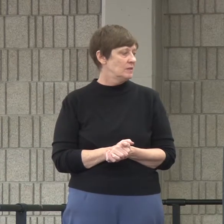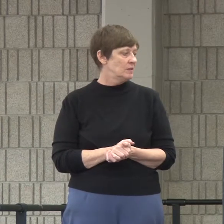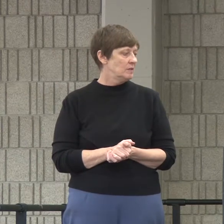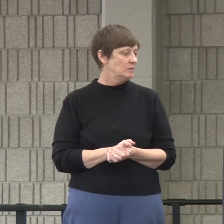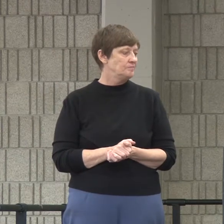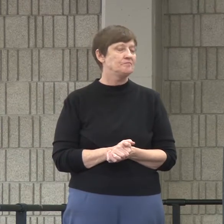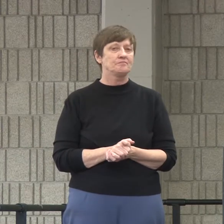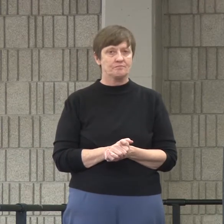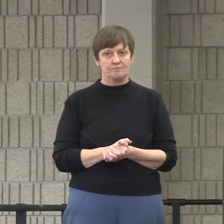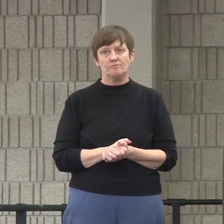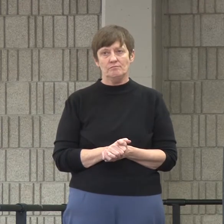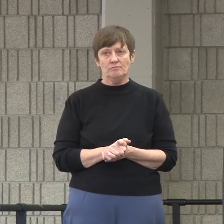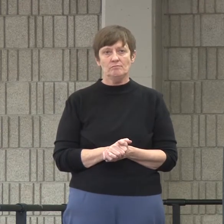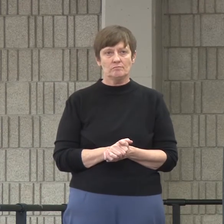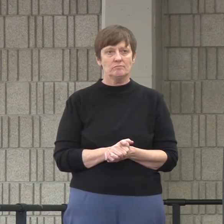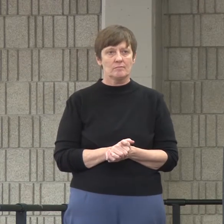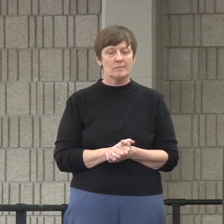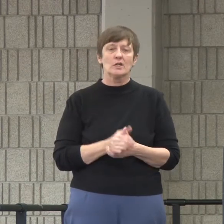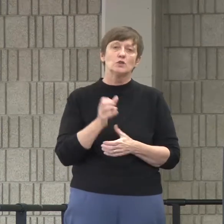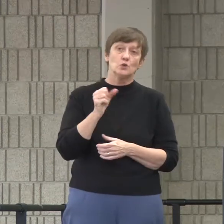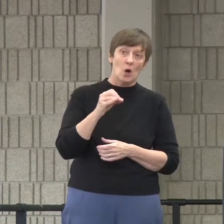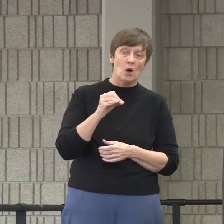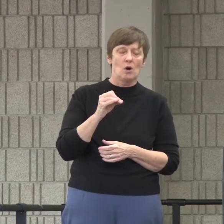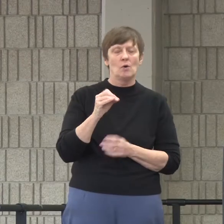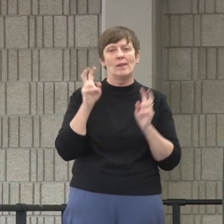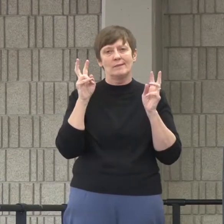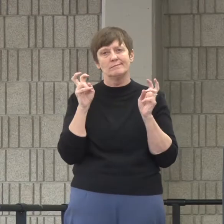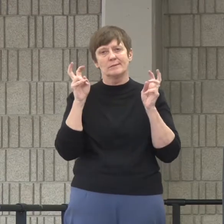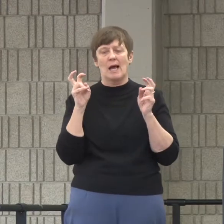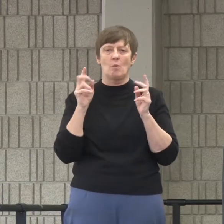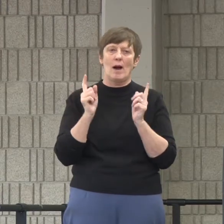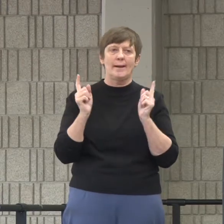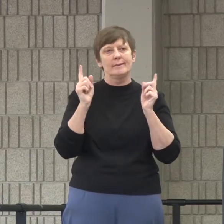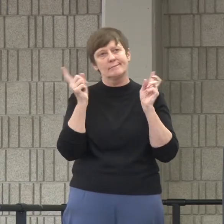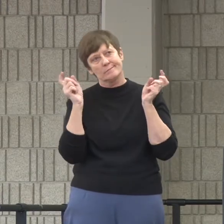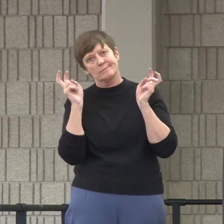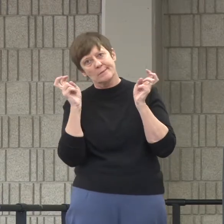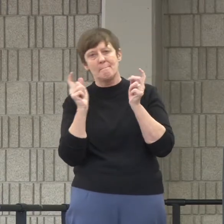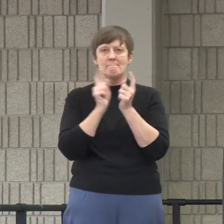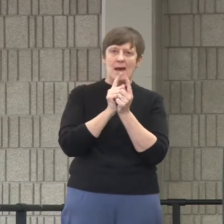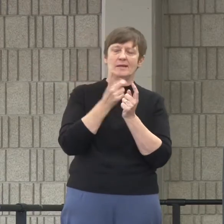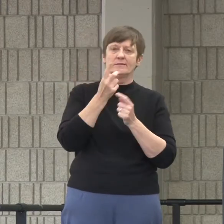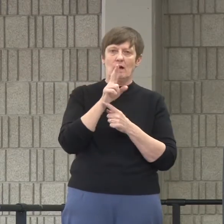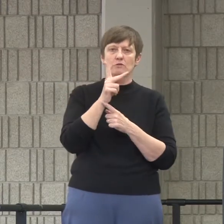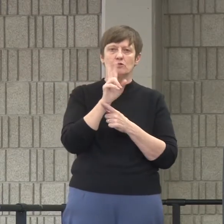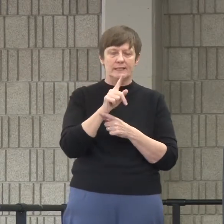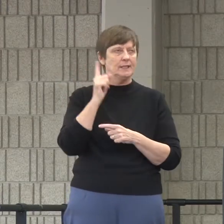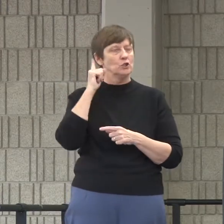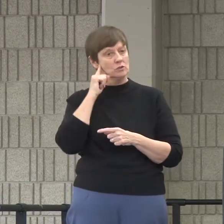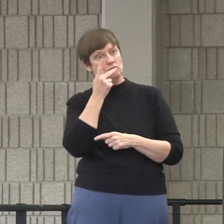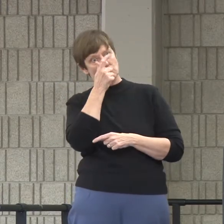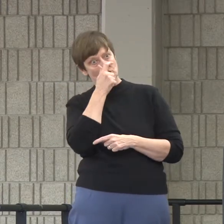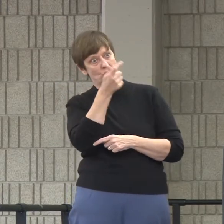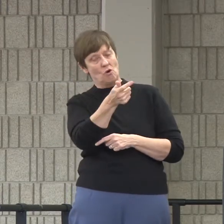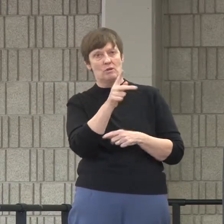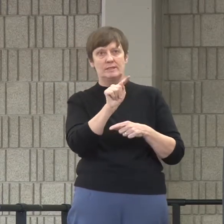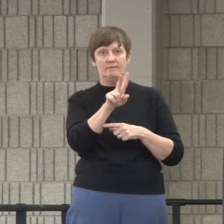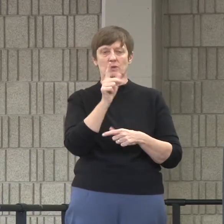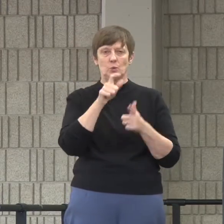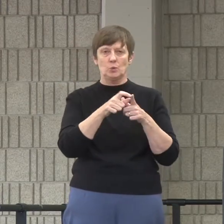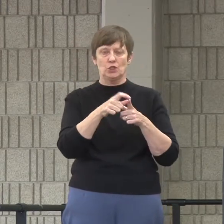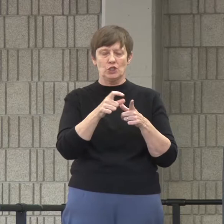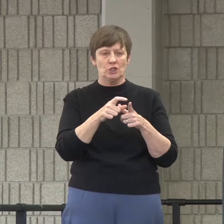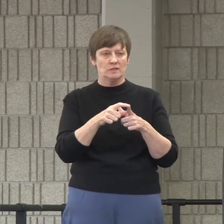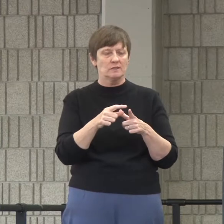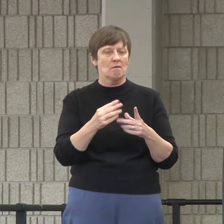So this is how I met, so to speak, Dr. King, and first heard his words. And his words gave